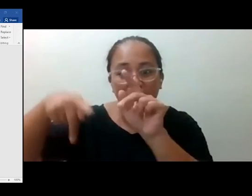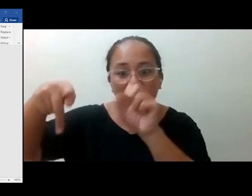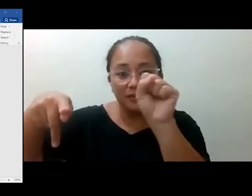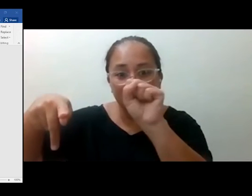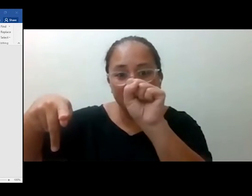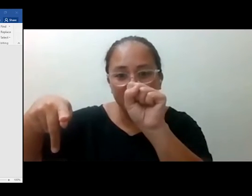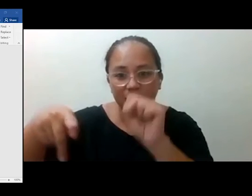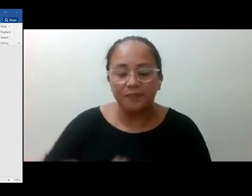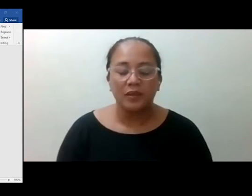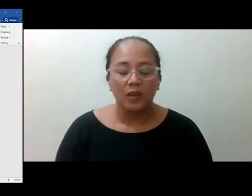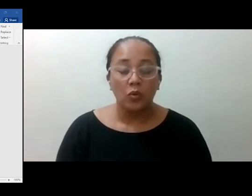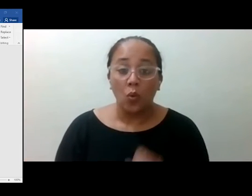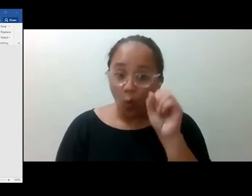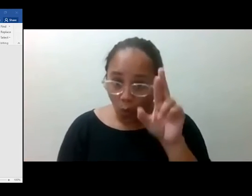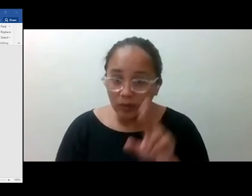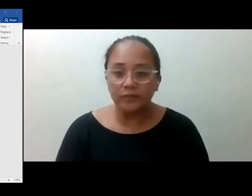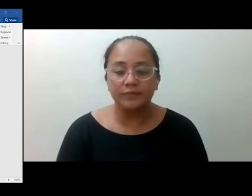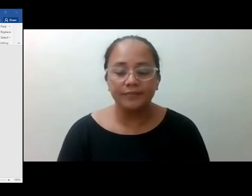Or we could say